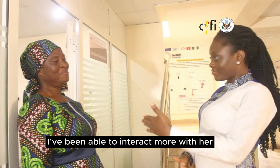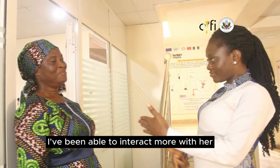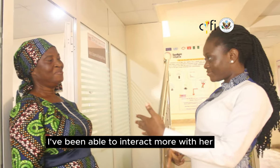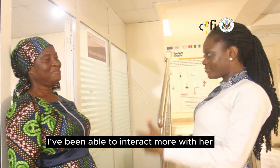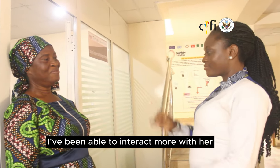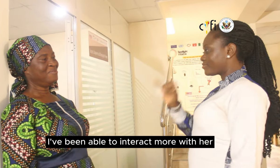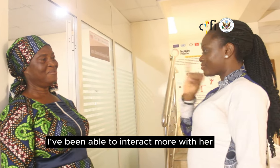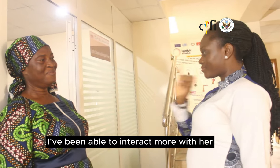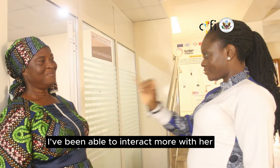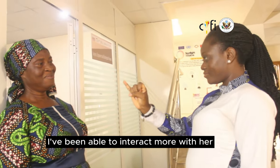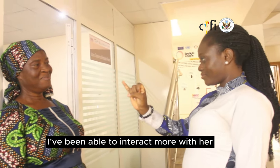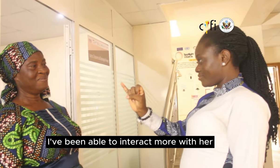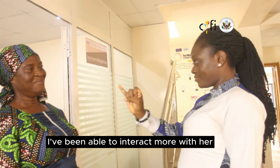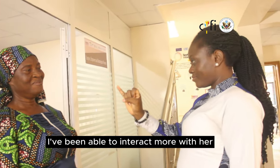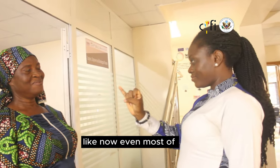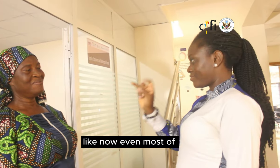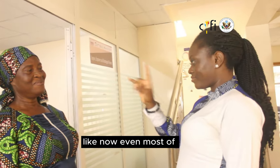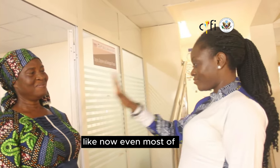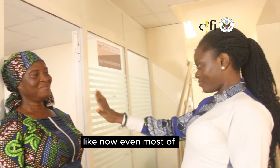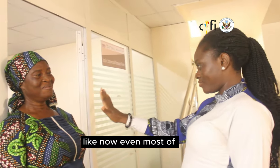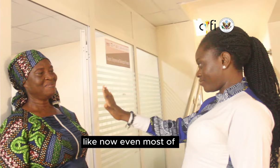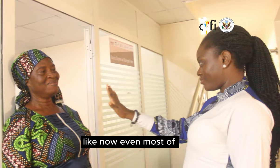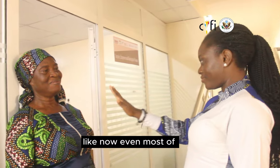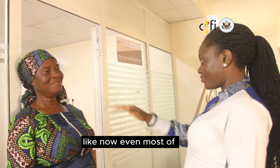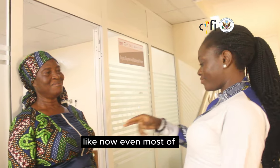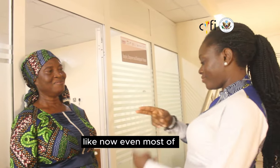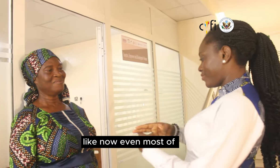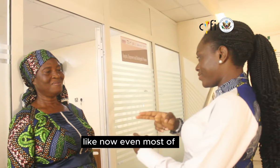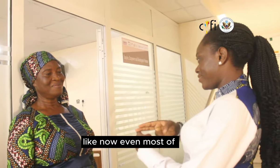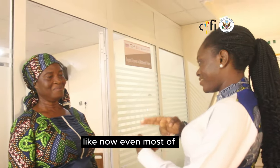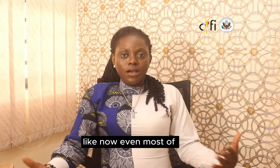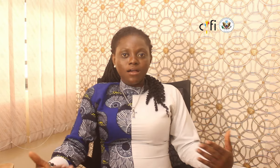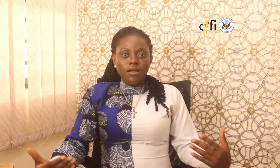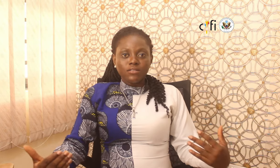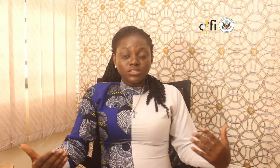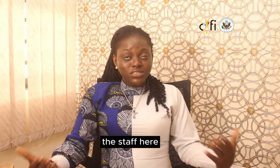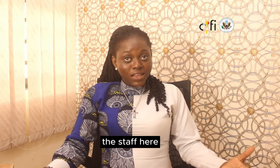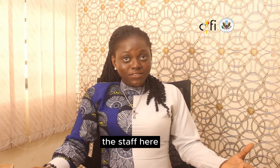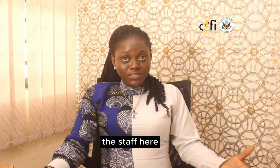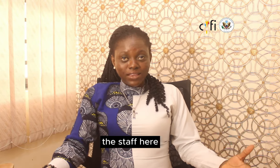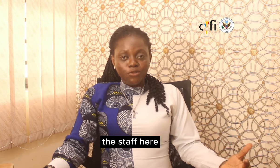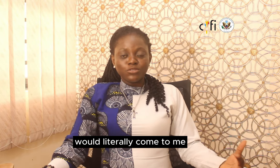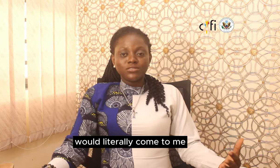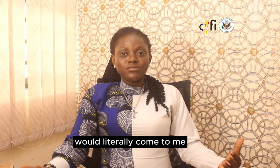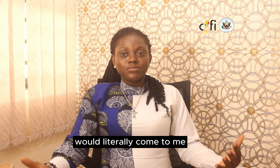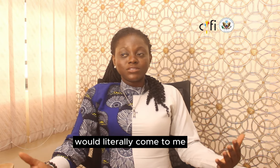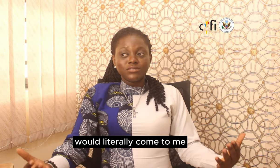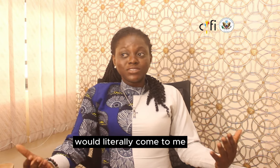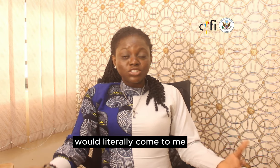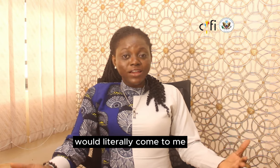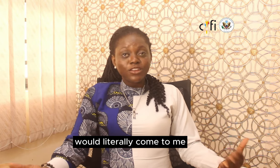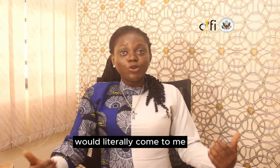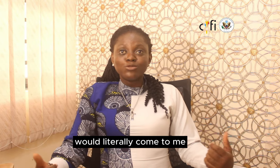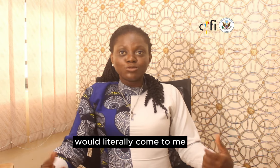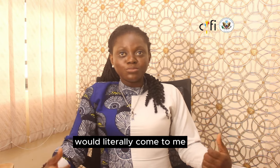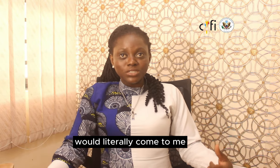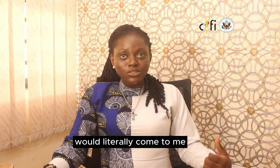more with her. Like now, even most of the staffs here would literally come to me when they